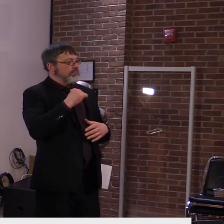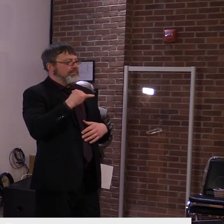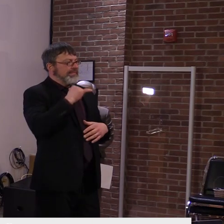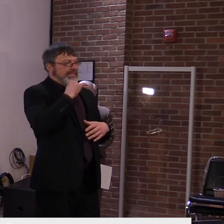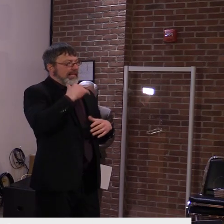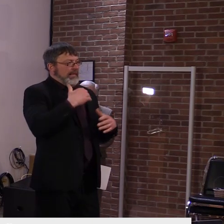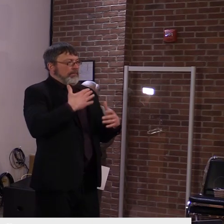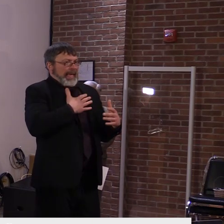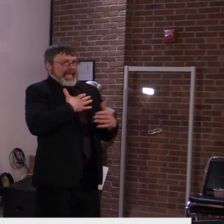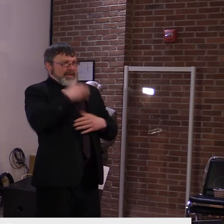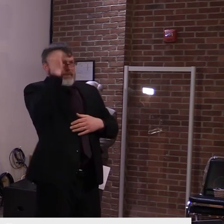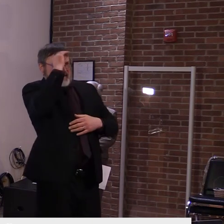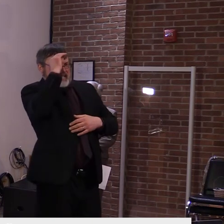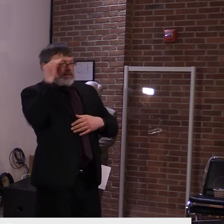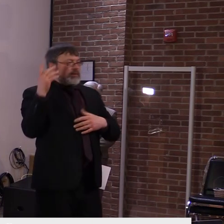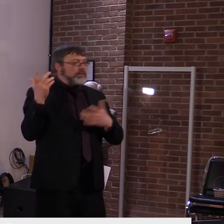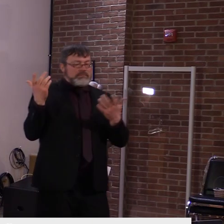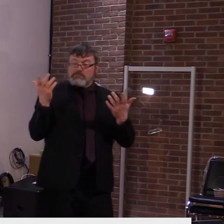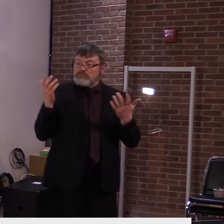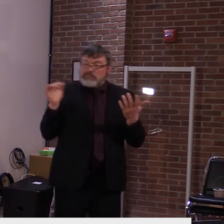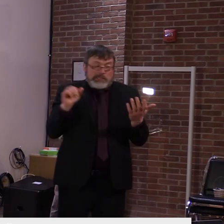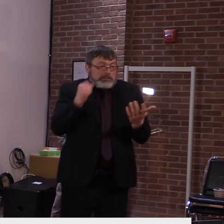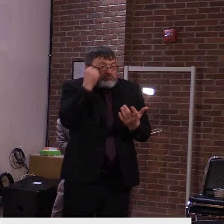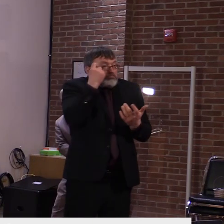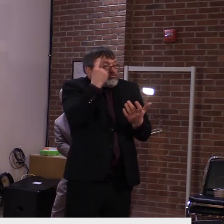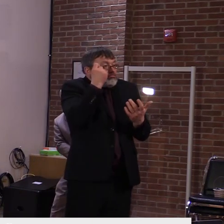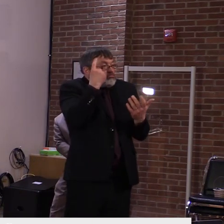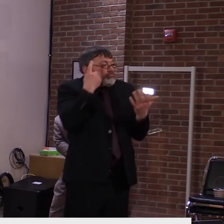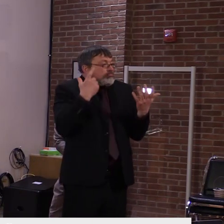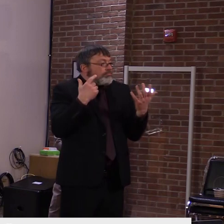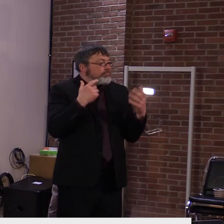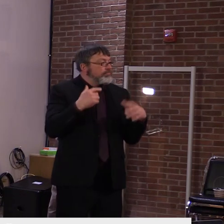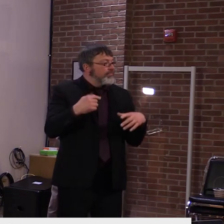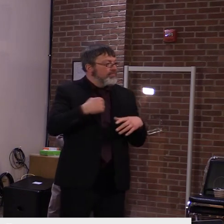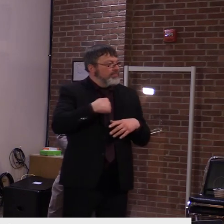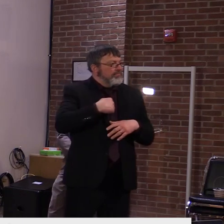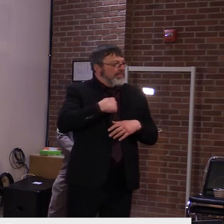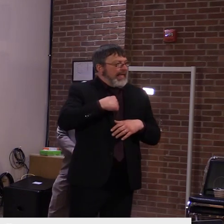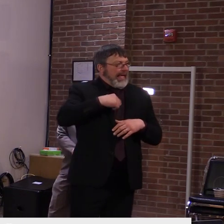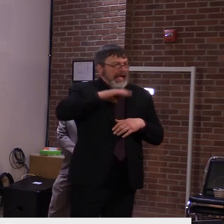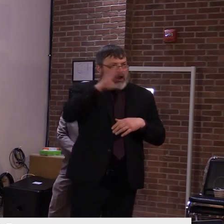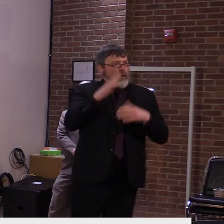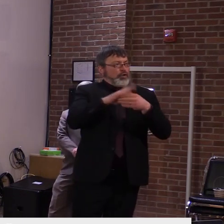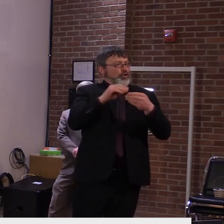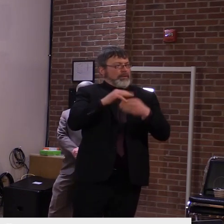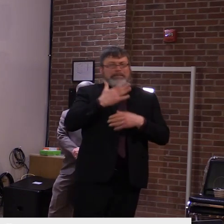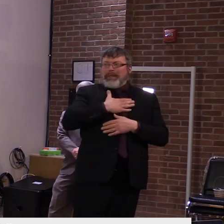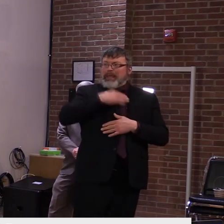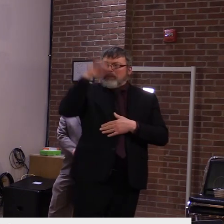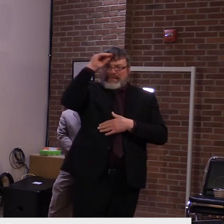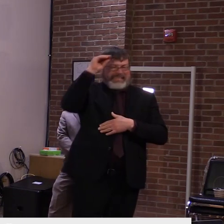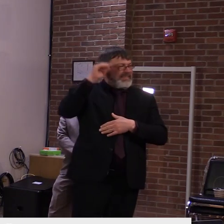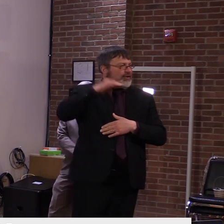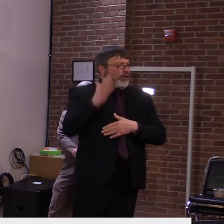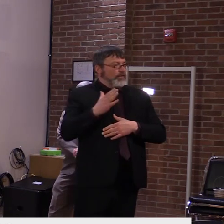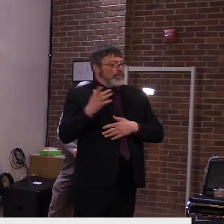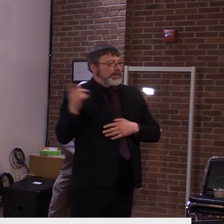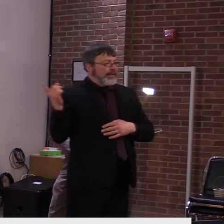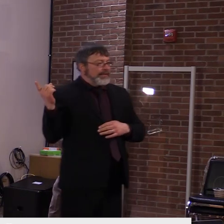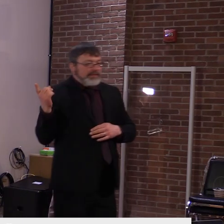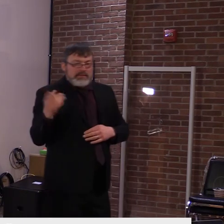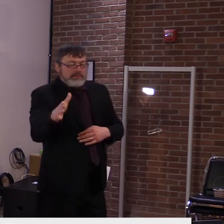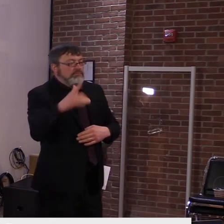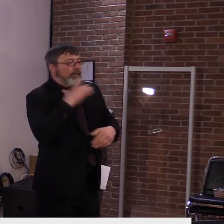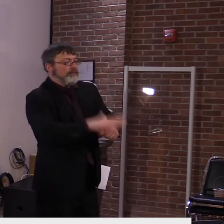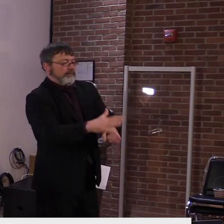I don't believe I said in my opinion I would do this. But anyway, moving on. It would seem also that this perimeter approach that we're